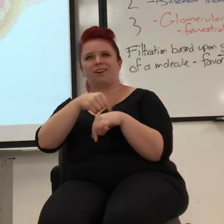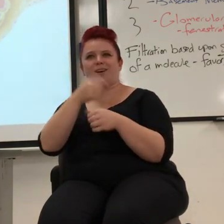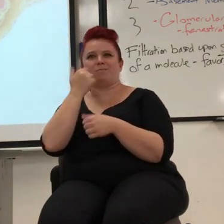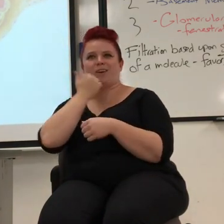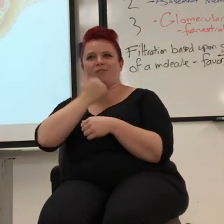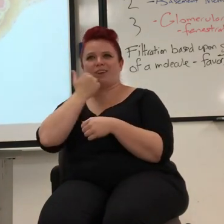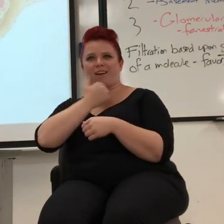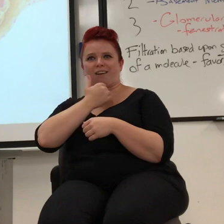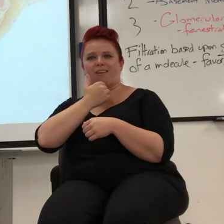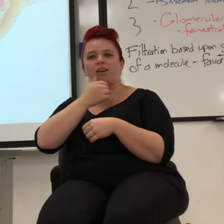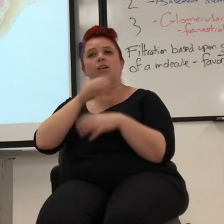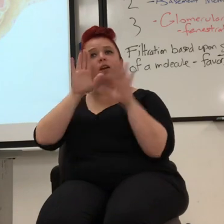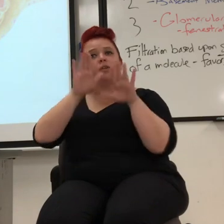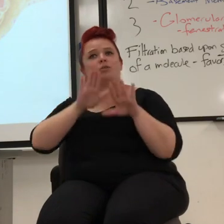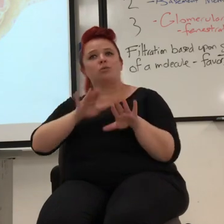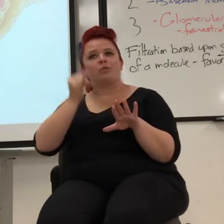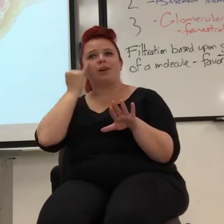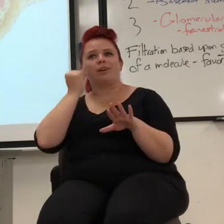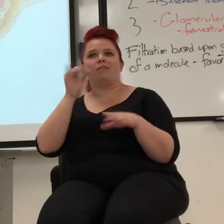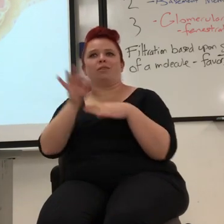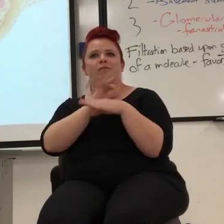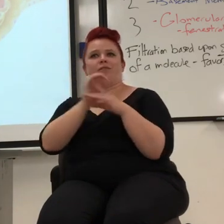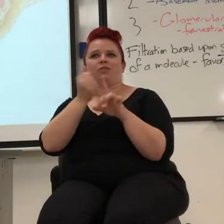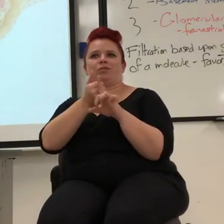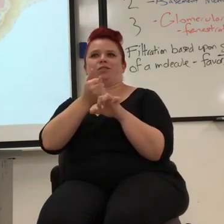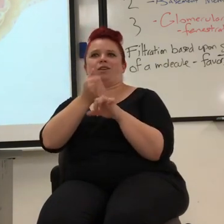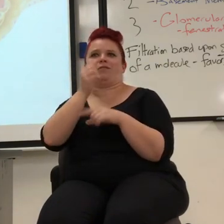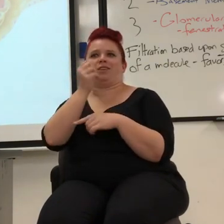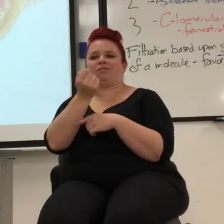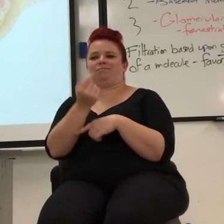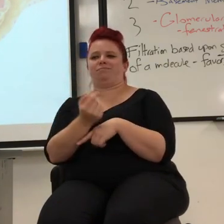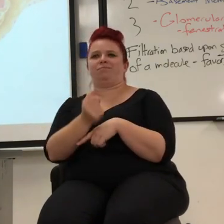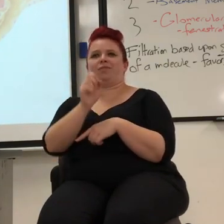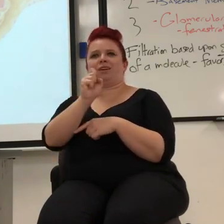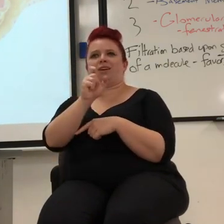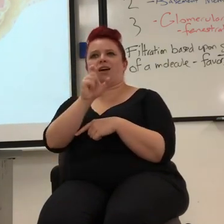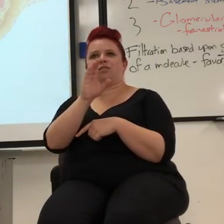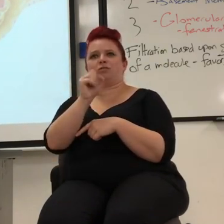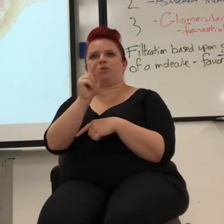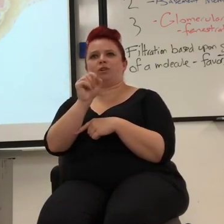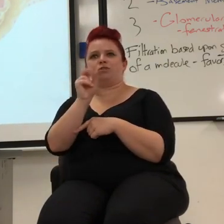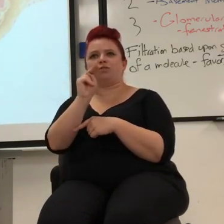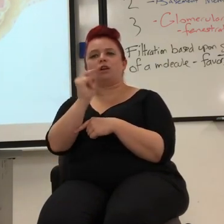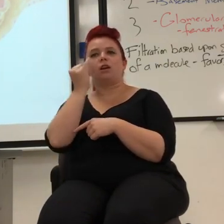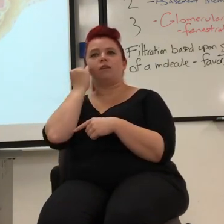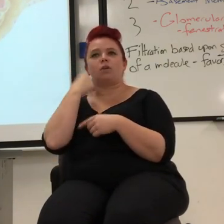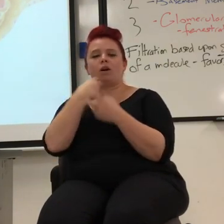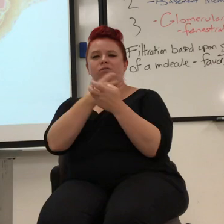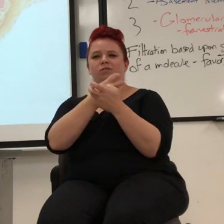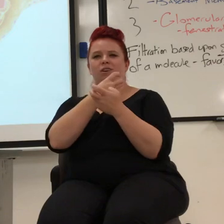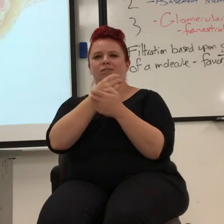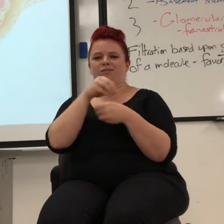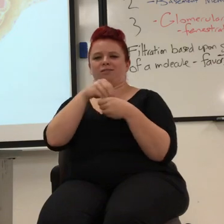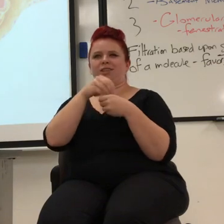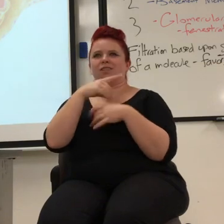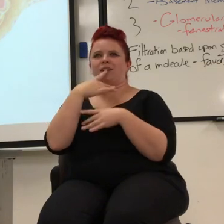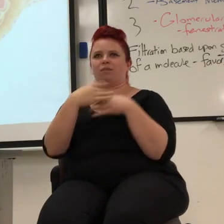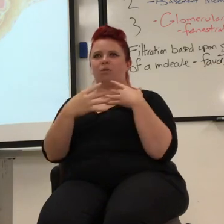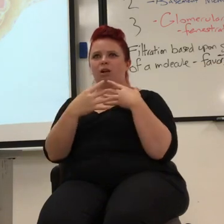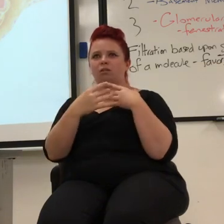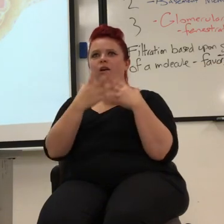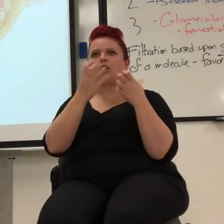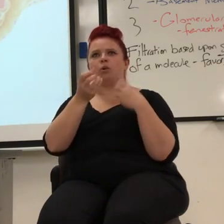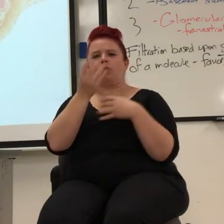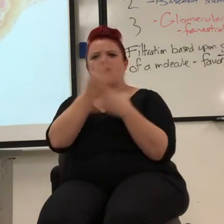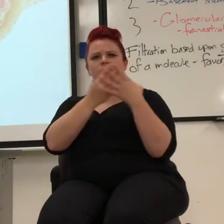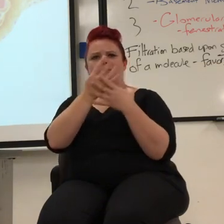that's great if your function is excretion. If you have toxins in your blood and you want to filter them out, that's a good way to do it.